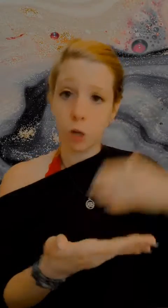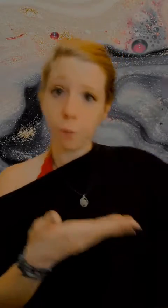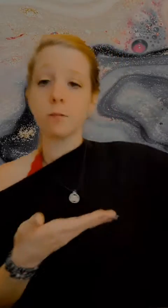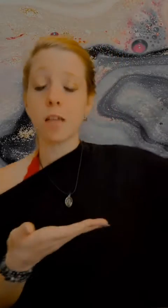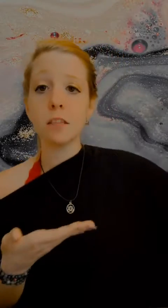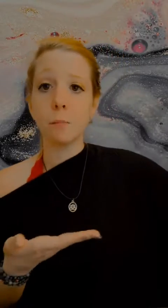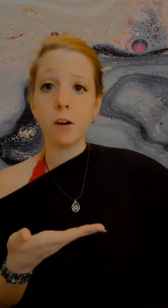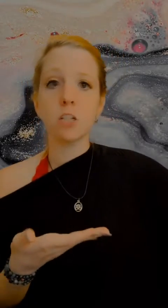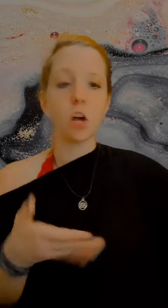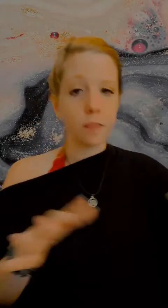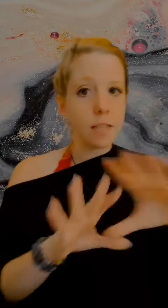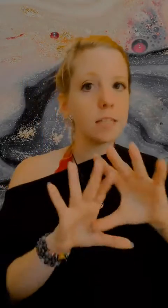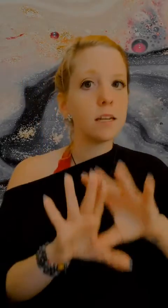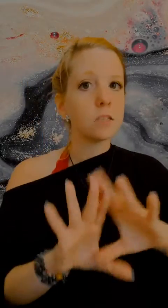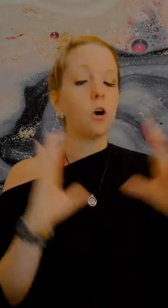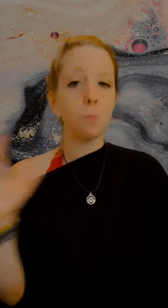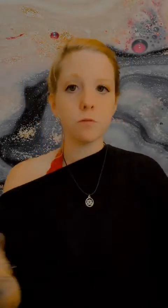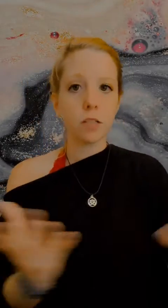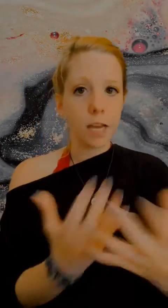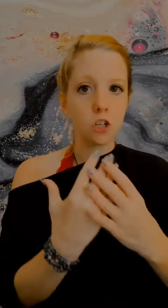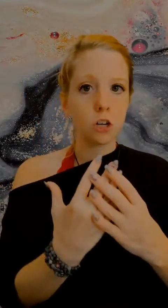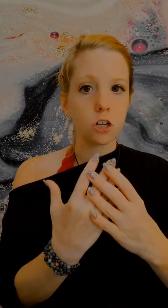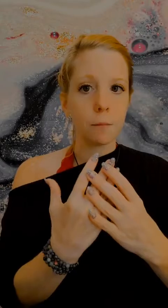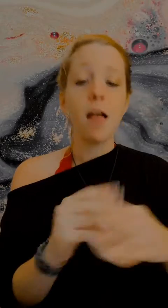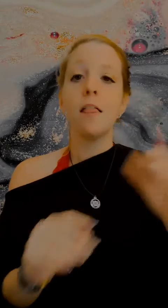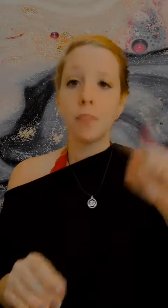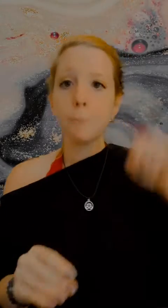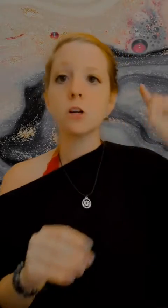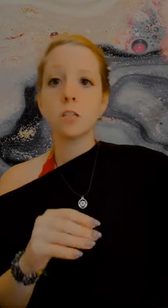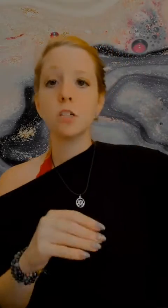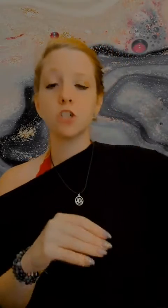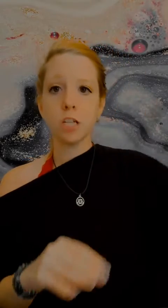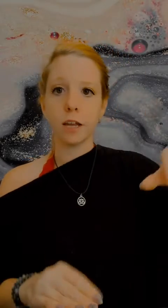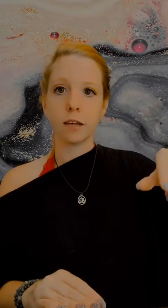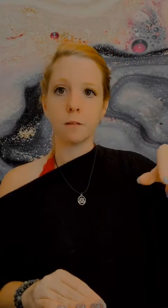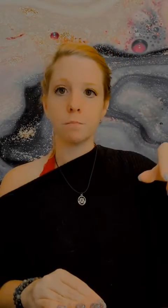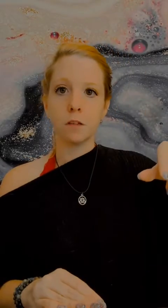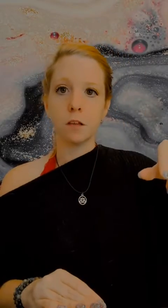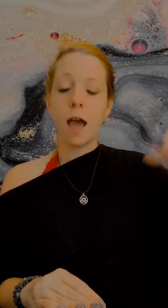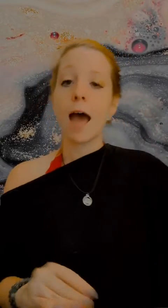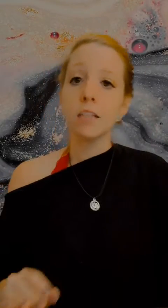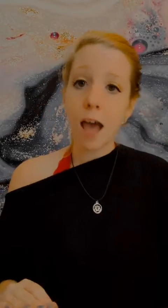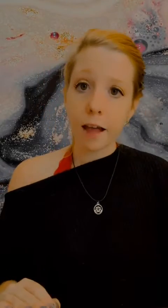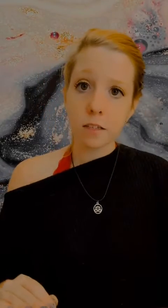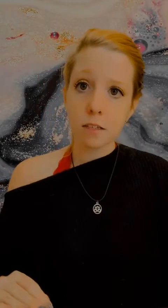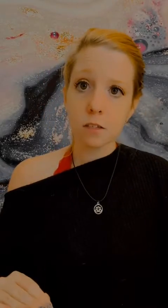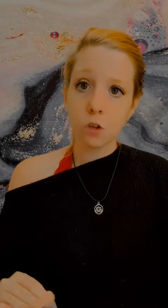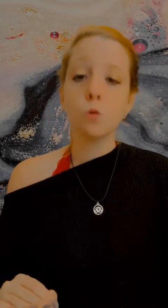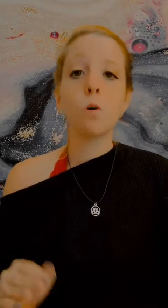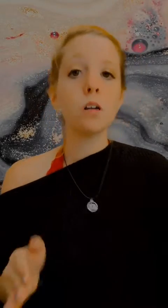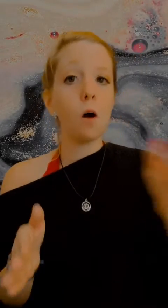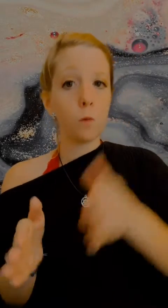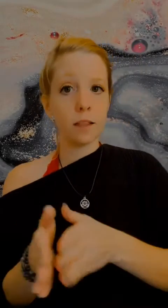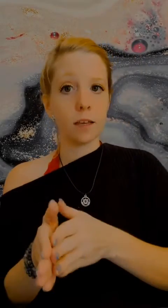go outside the marriage, unless it is an open relationship, that person is cheating. And yet, you're not willing